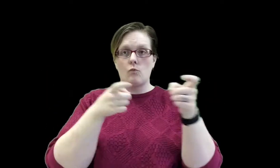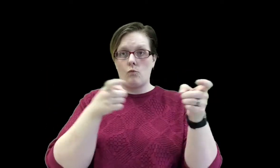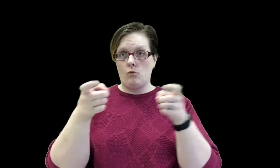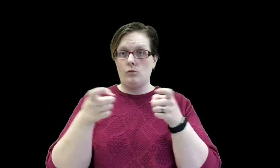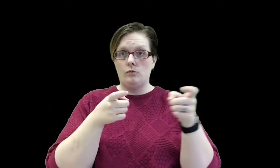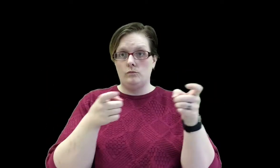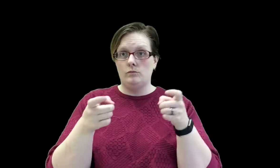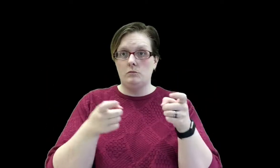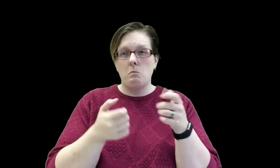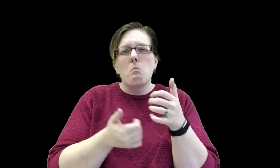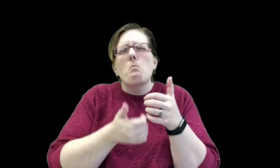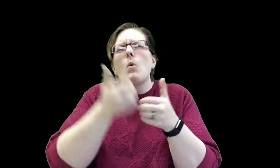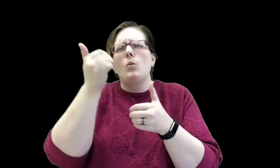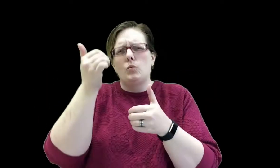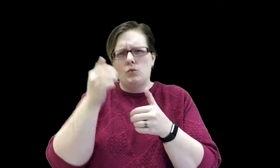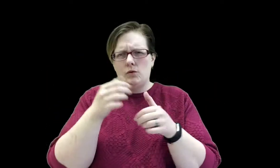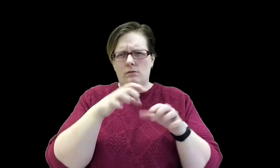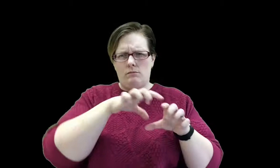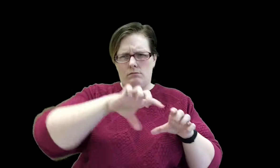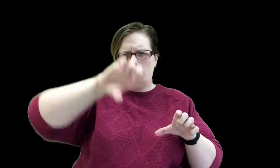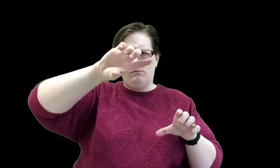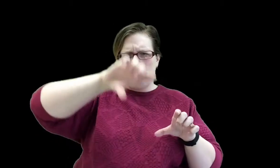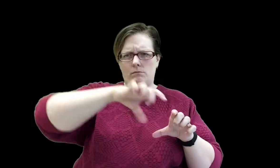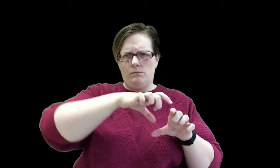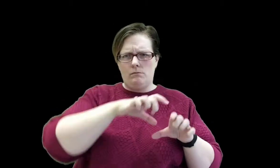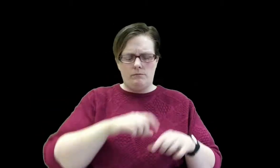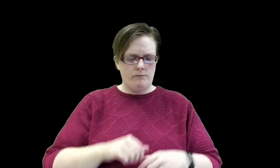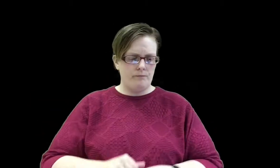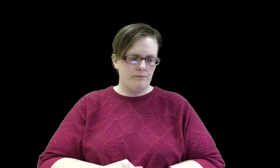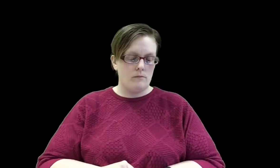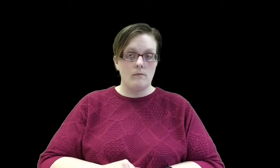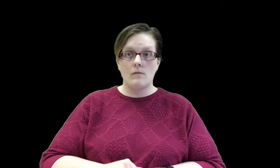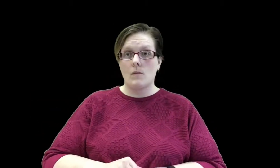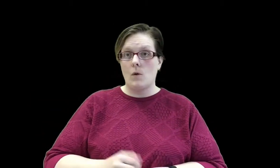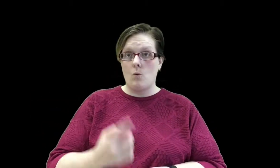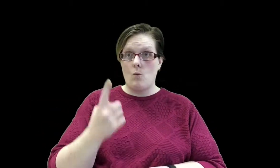combined everything under one rule for most of the area.